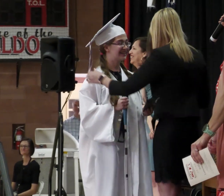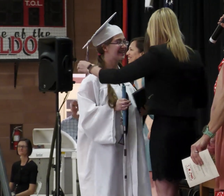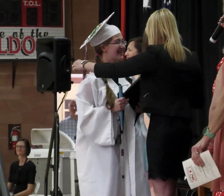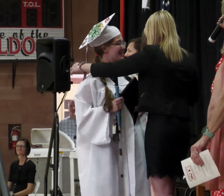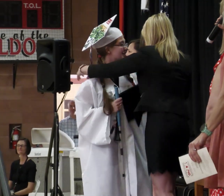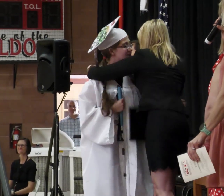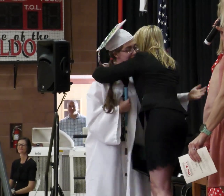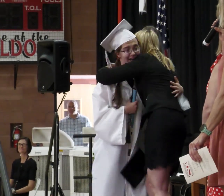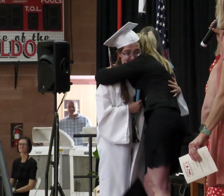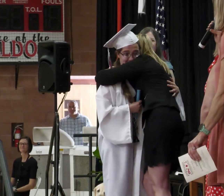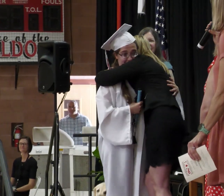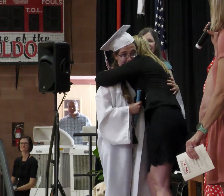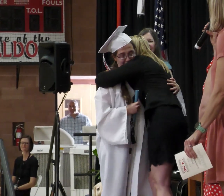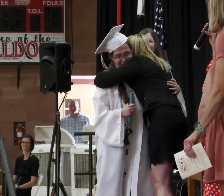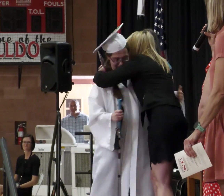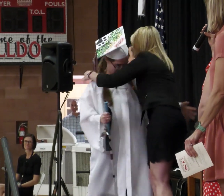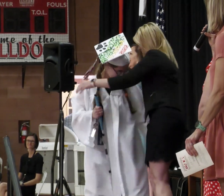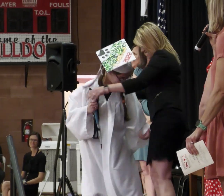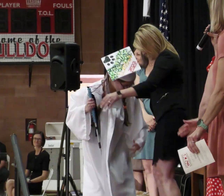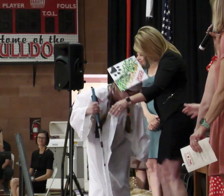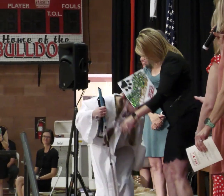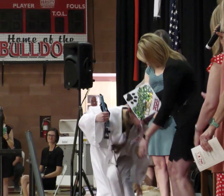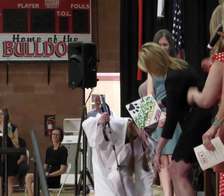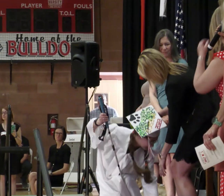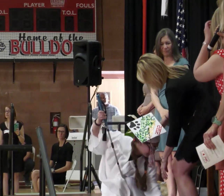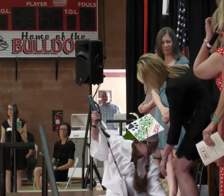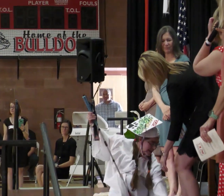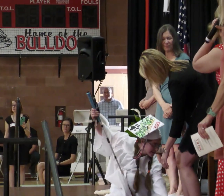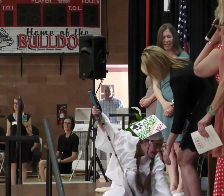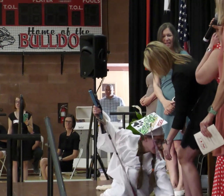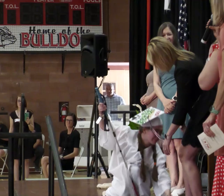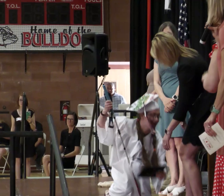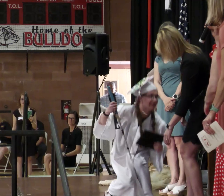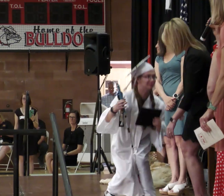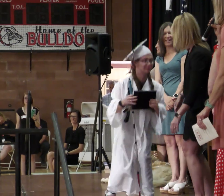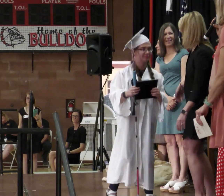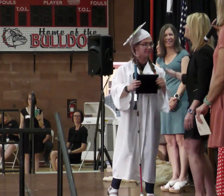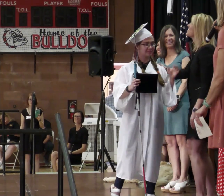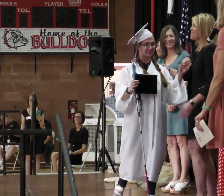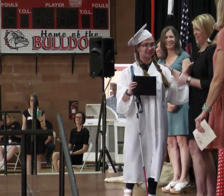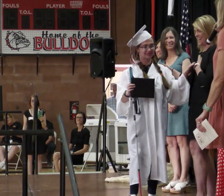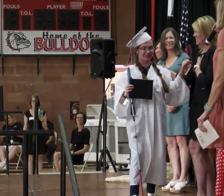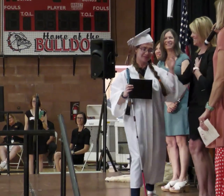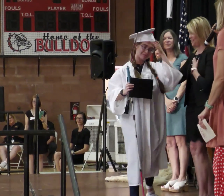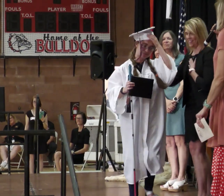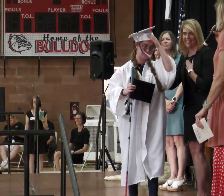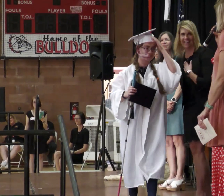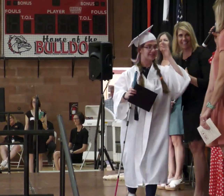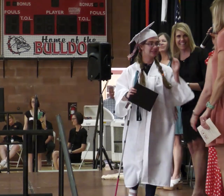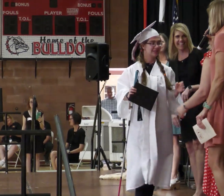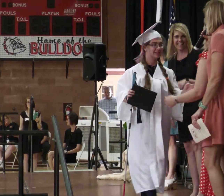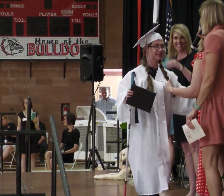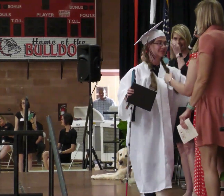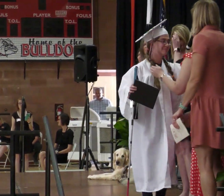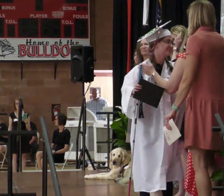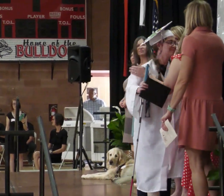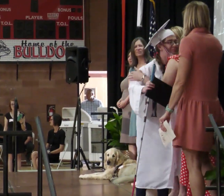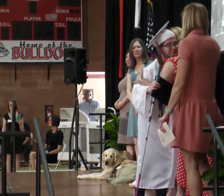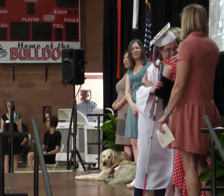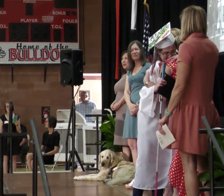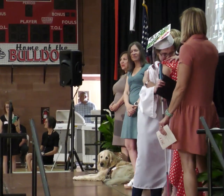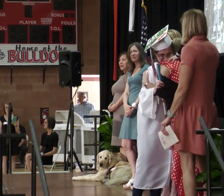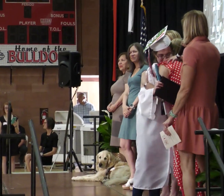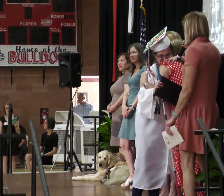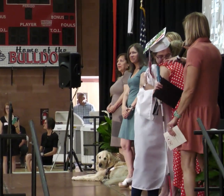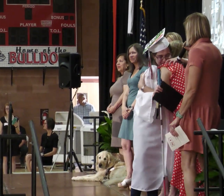She's accepting her diploma Giving Miss Tara Wilkins a big hug Dropped her diploma But don't worry It's all good Picked it back up Here's